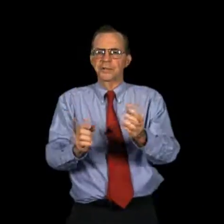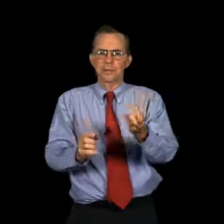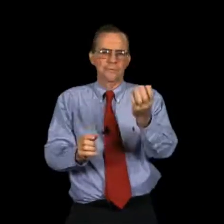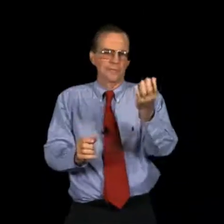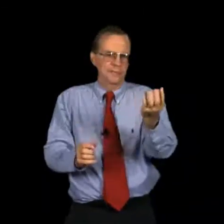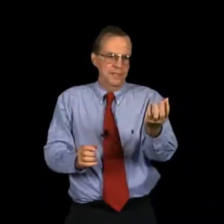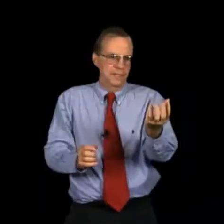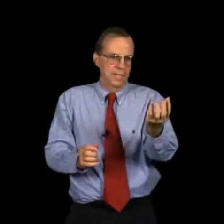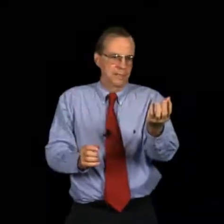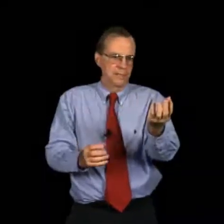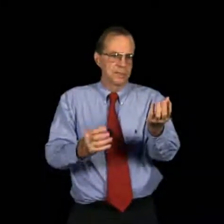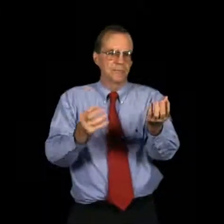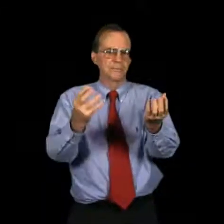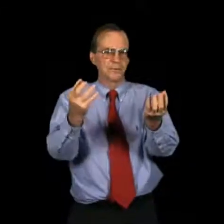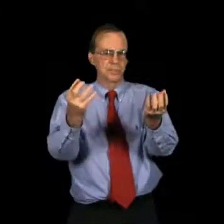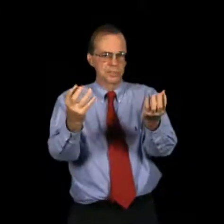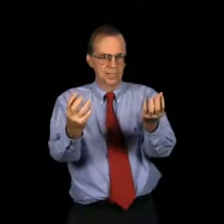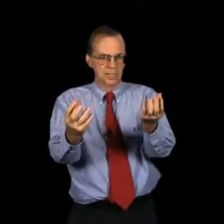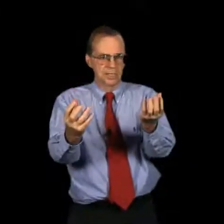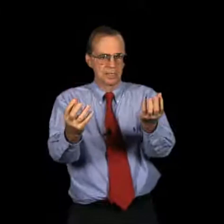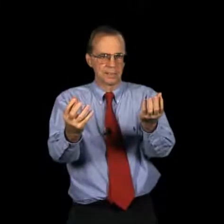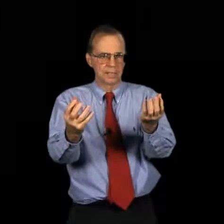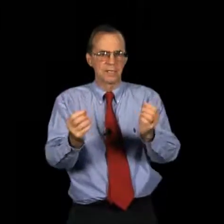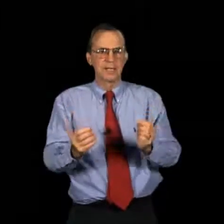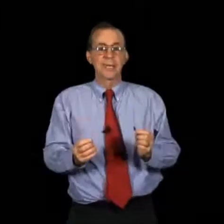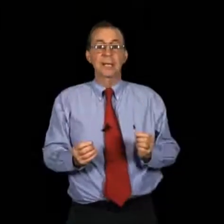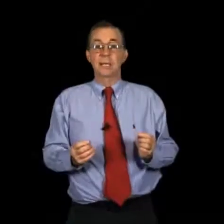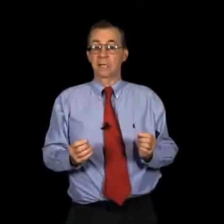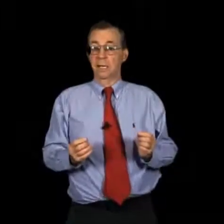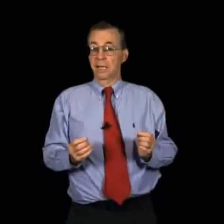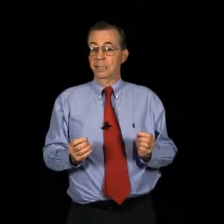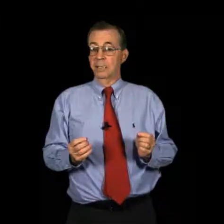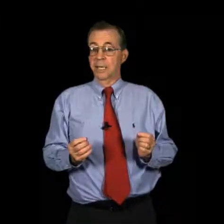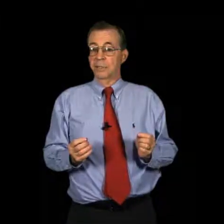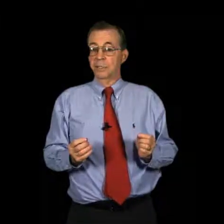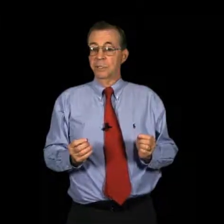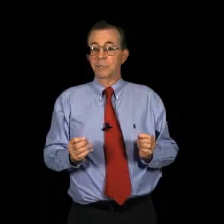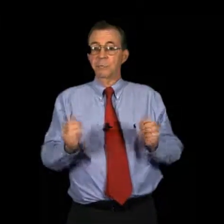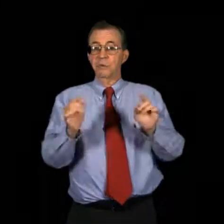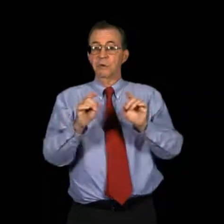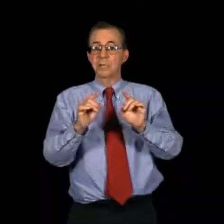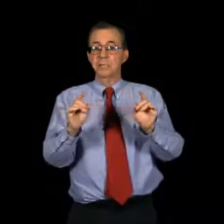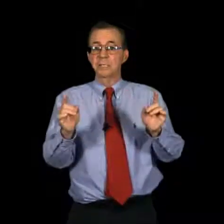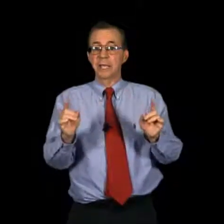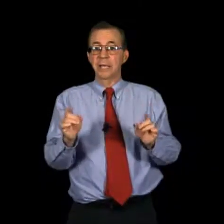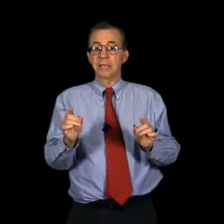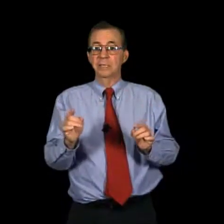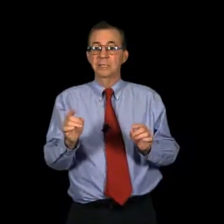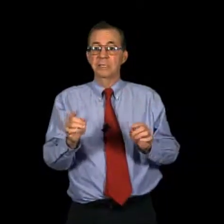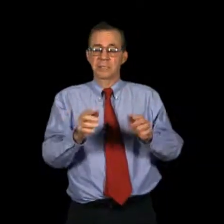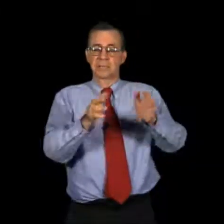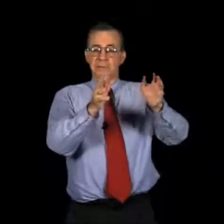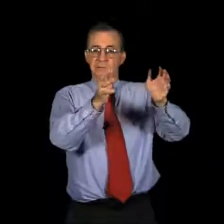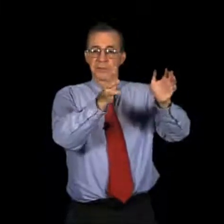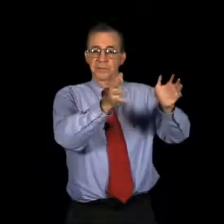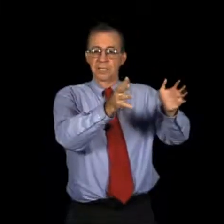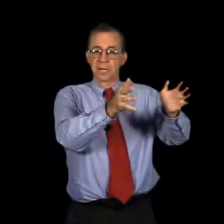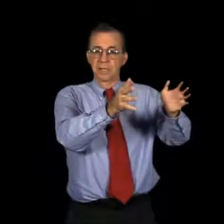you $50 for your $10. In odds language, we would write this as